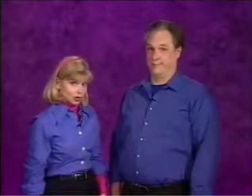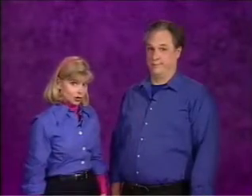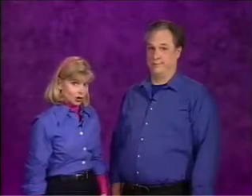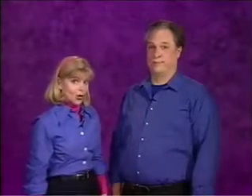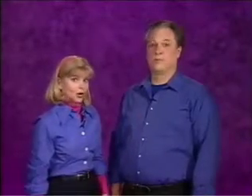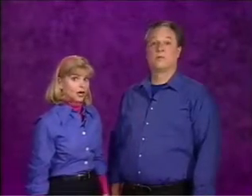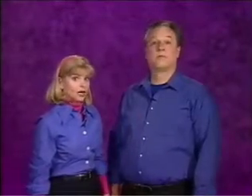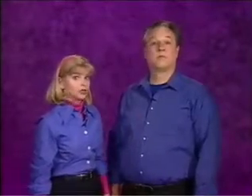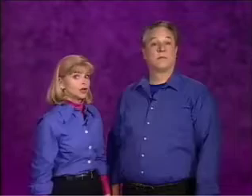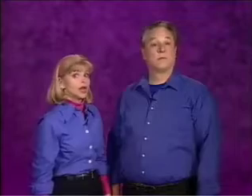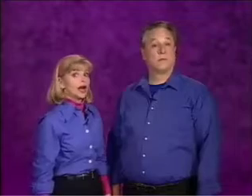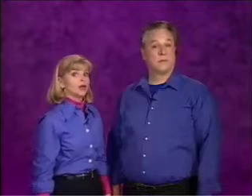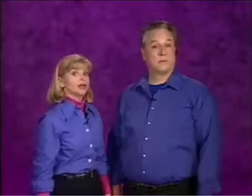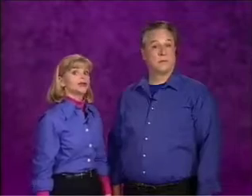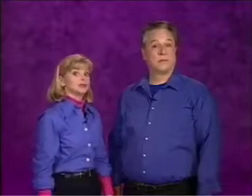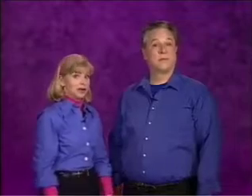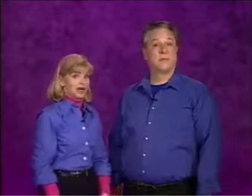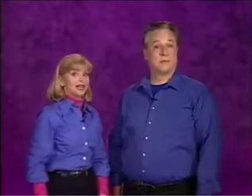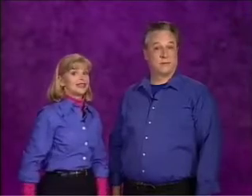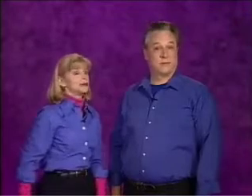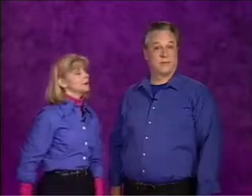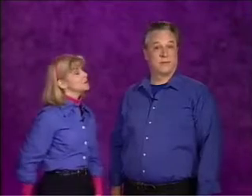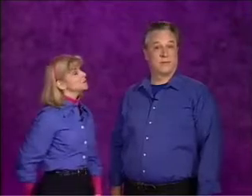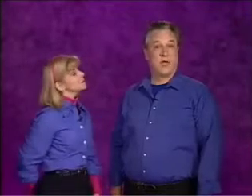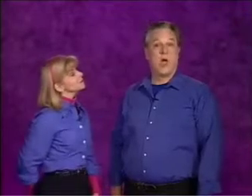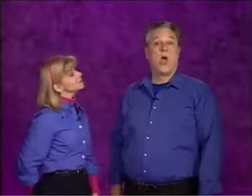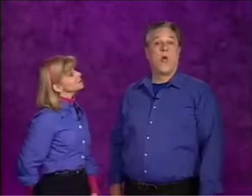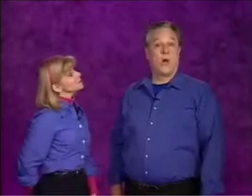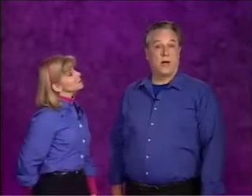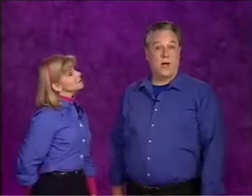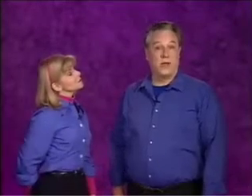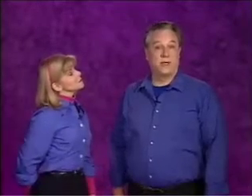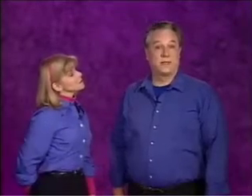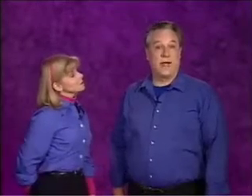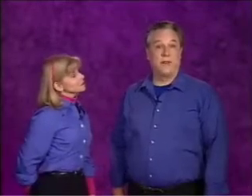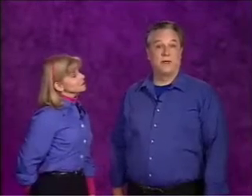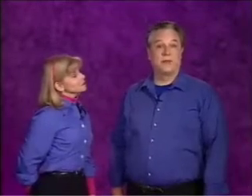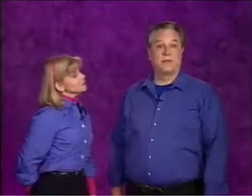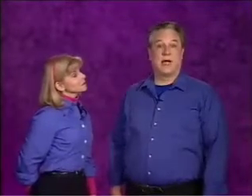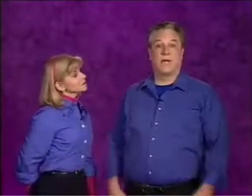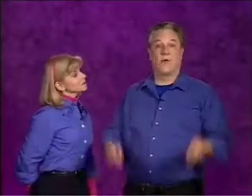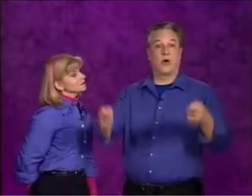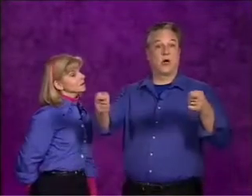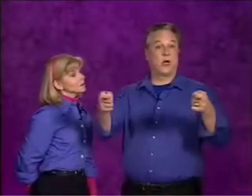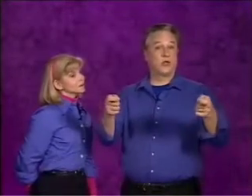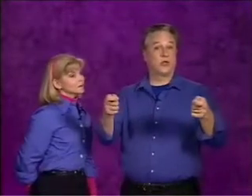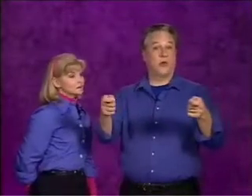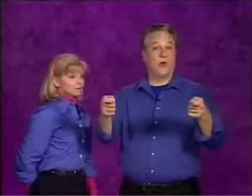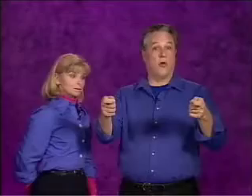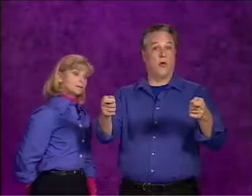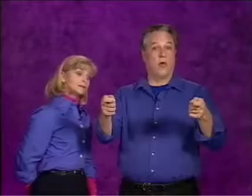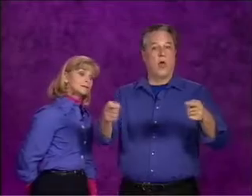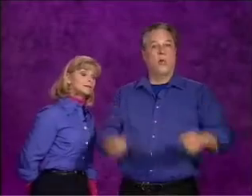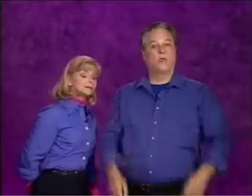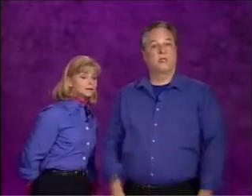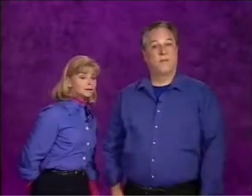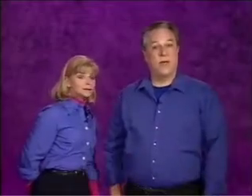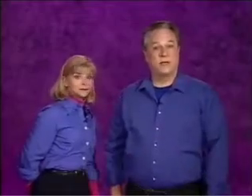toaster or an electrical outlet to plug it in. One other example is a sign for control, which is based